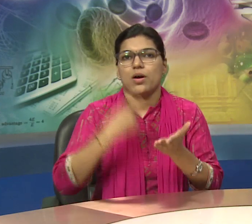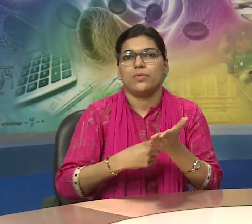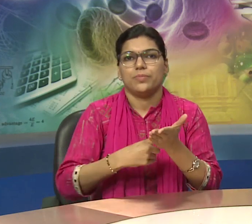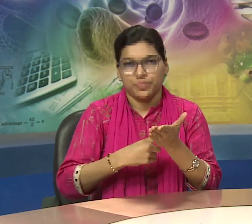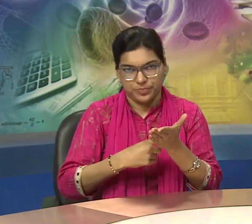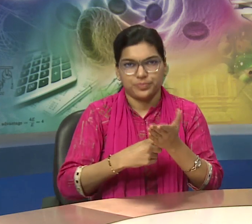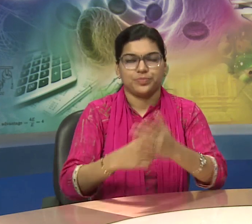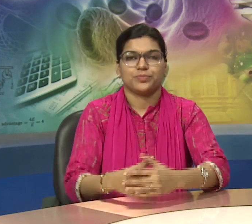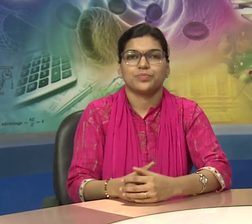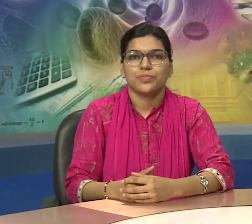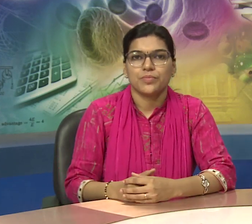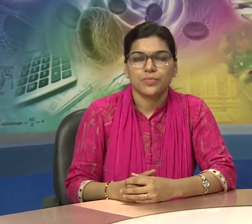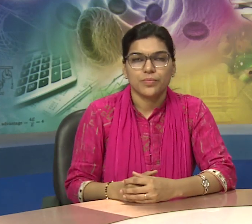This is known as monitor.